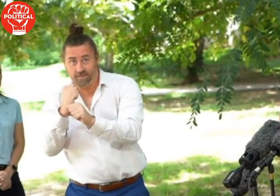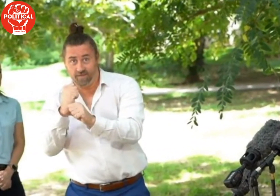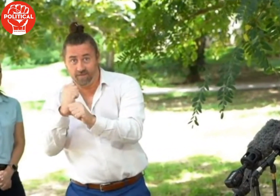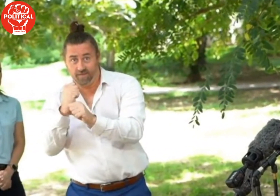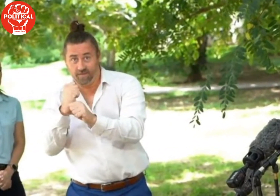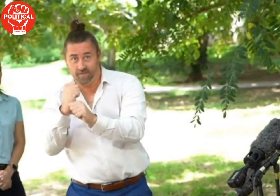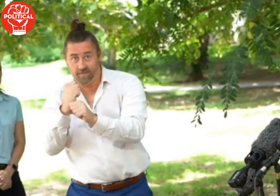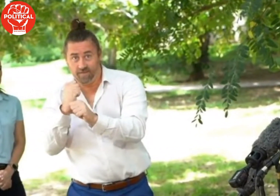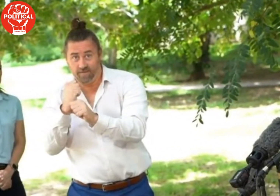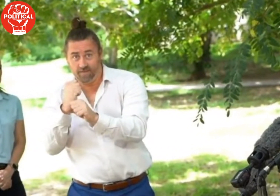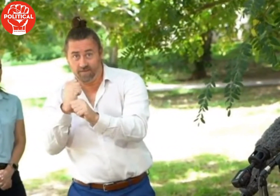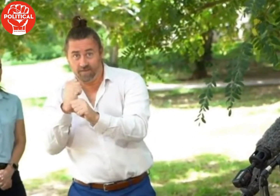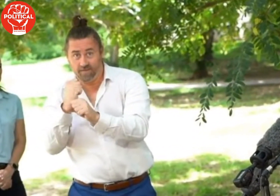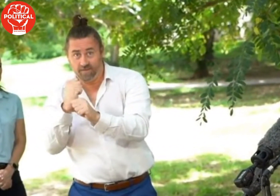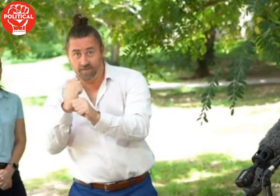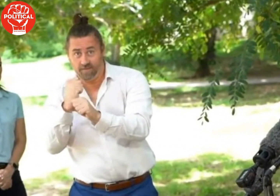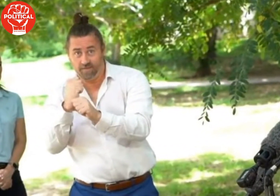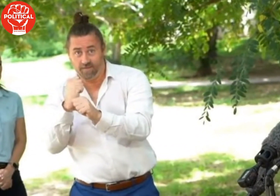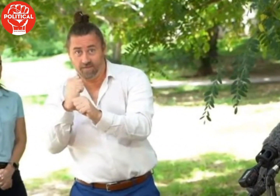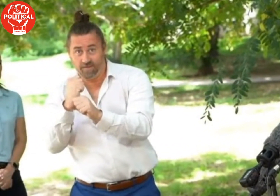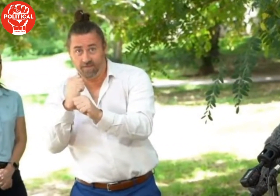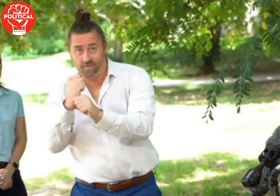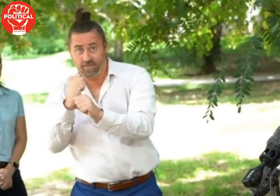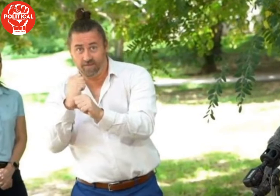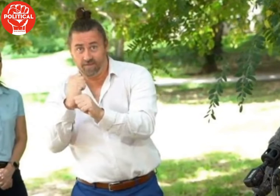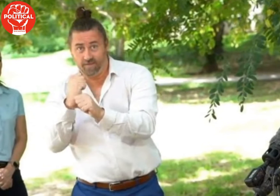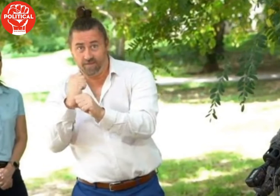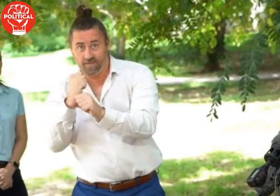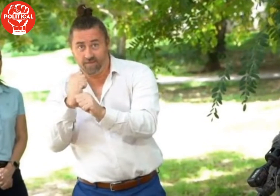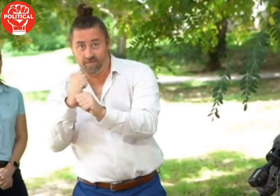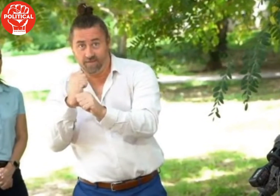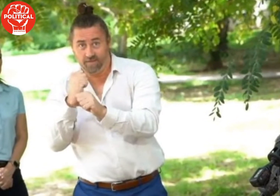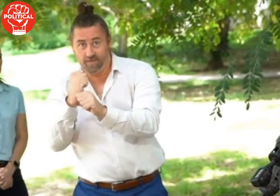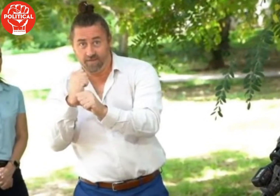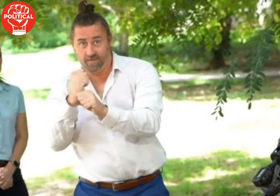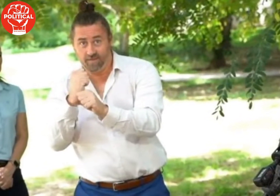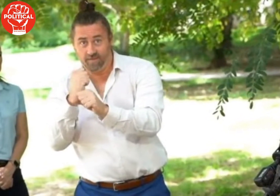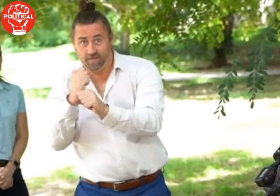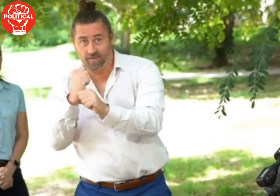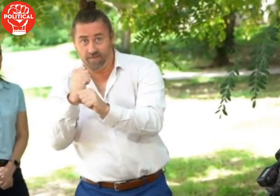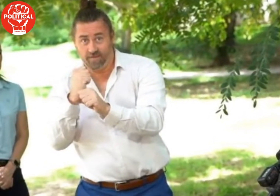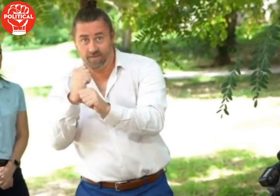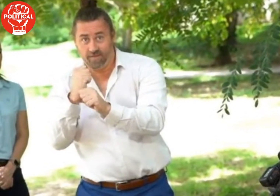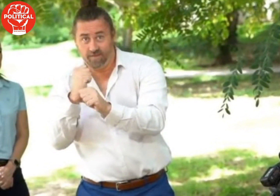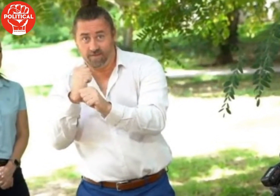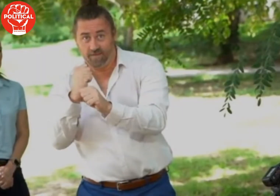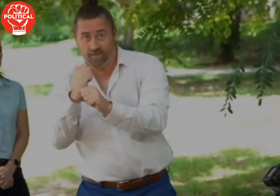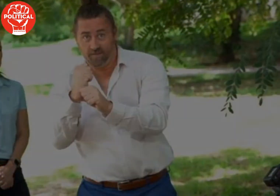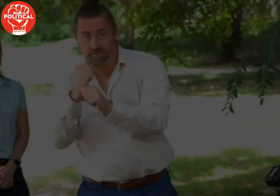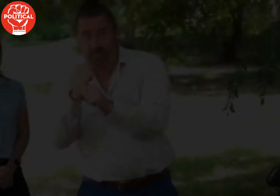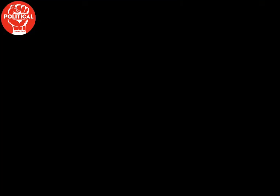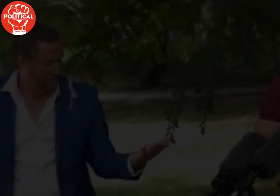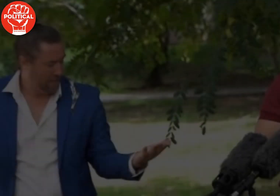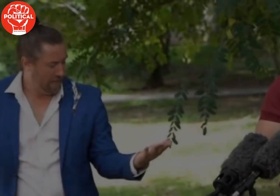The popular Auslan expert found himself in the firing line in Brisbane this morning when a huge glob of bird poo hit him in the shoulder and face at a live Queensland